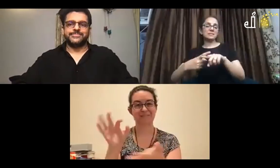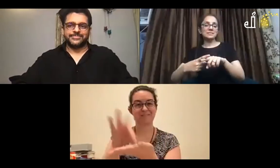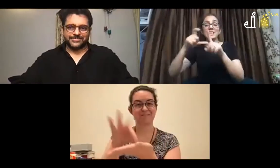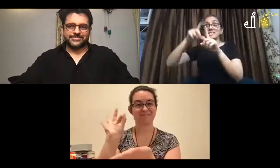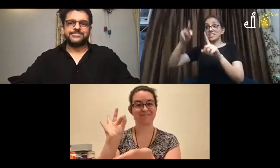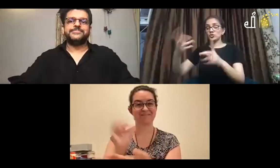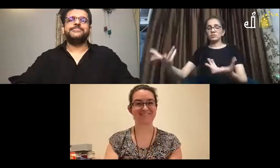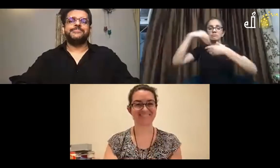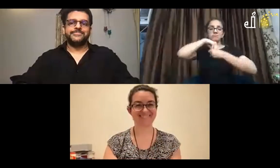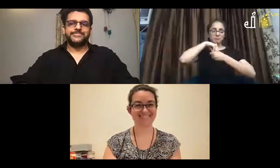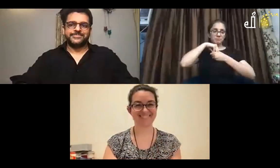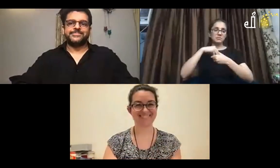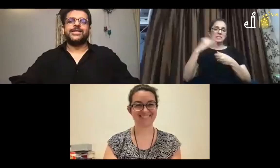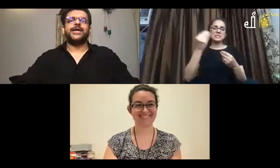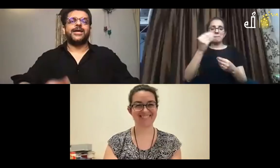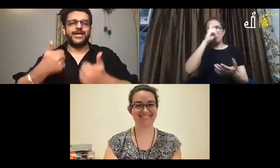combined.